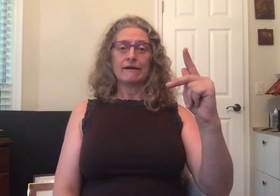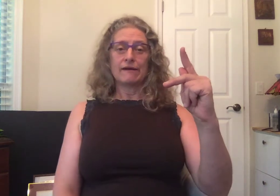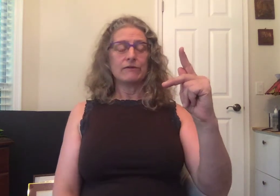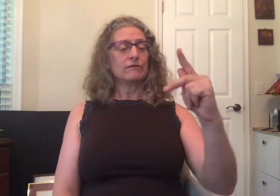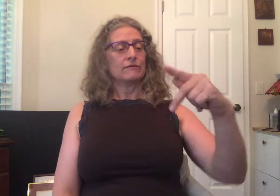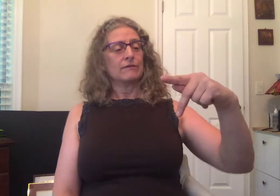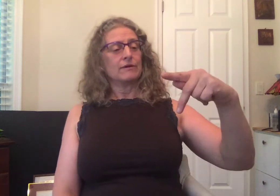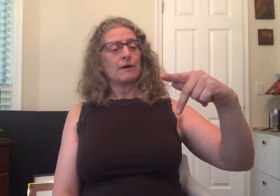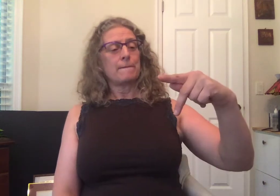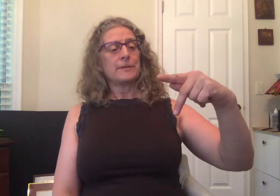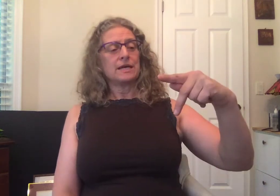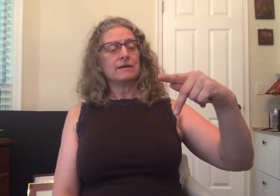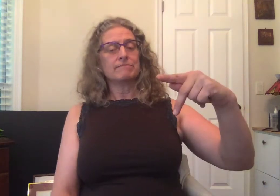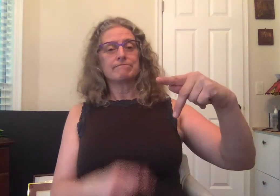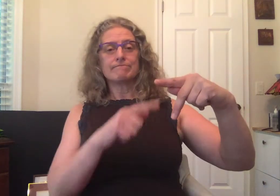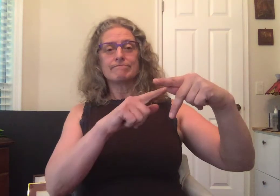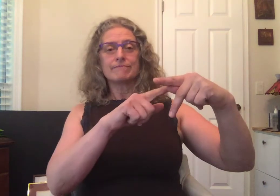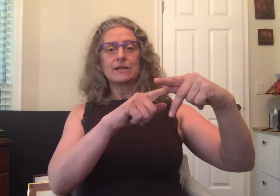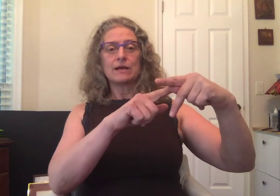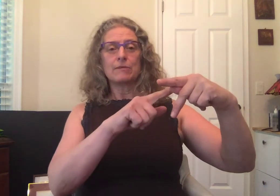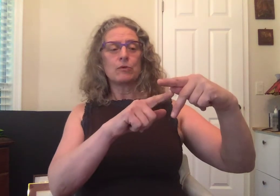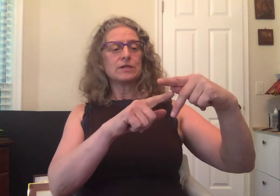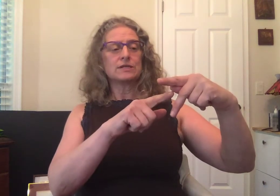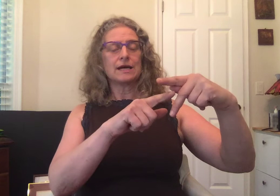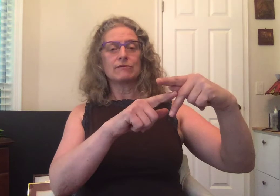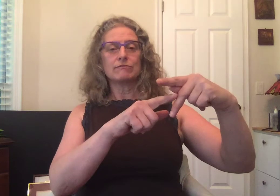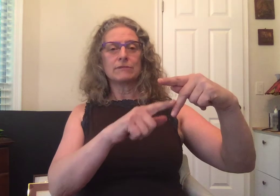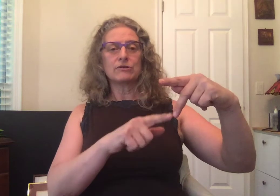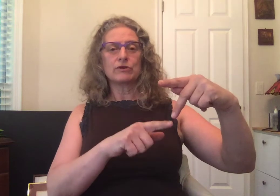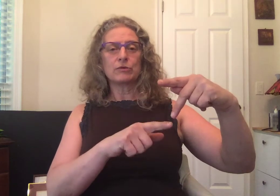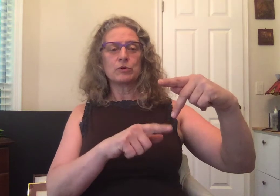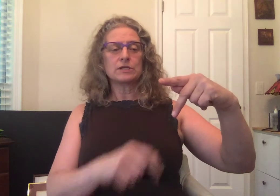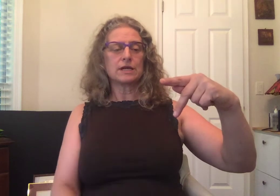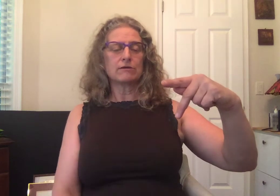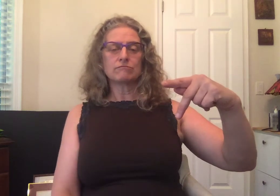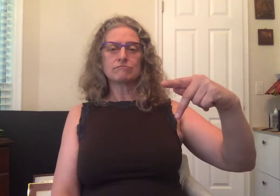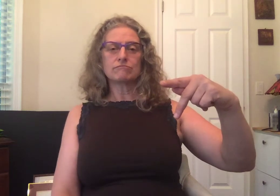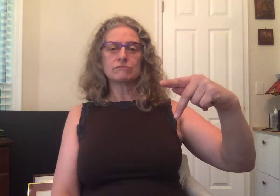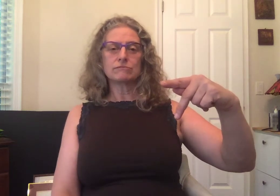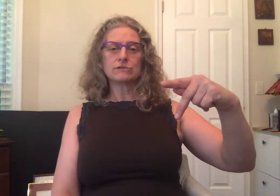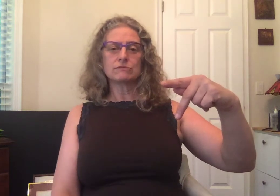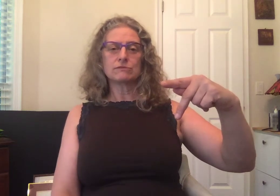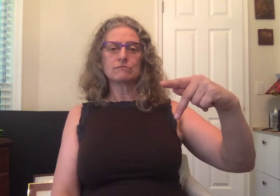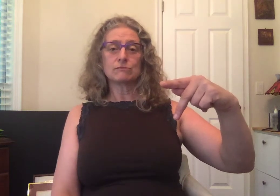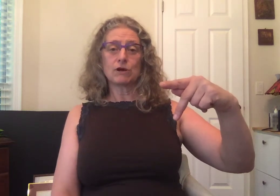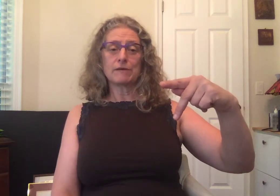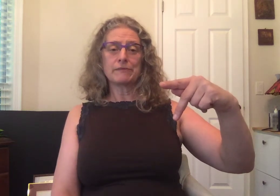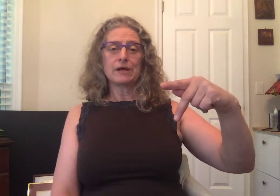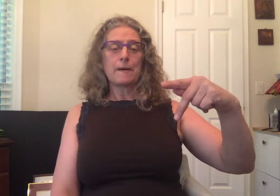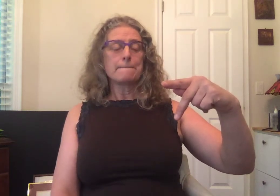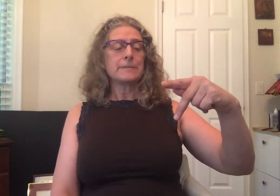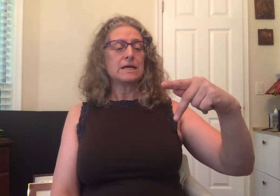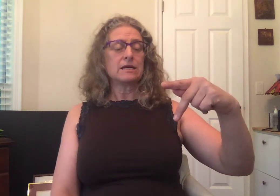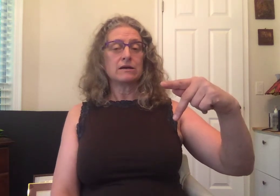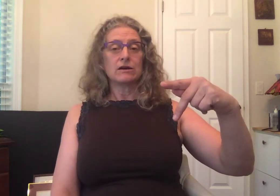and P, it points down. This finger points down. Okay? P. Now